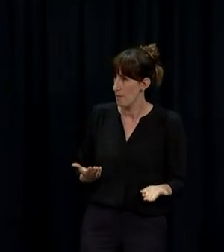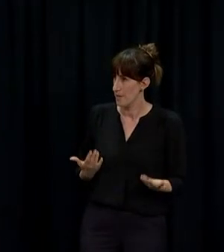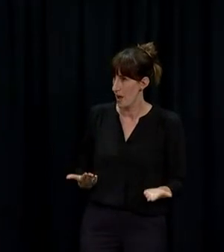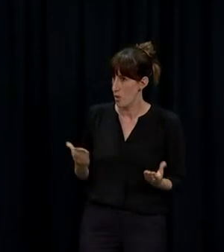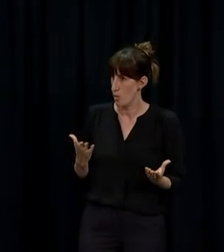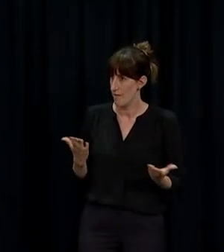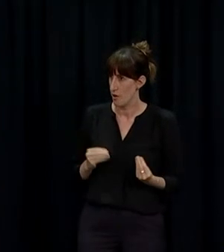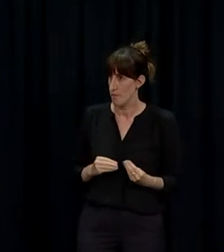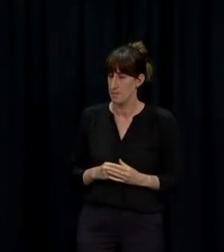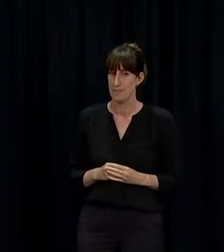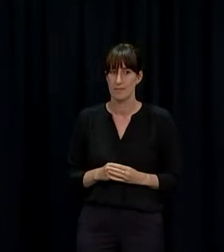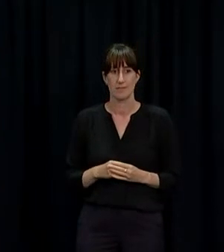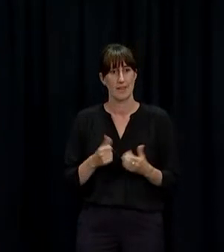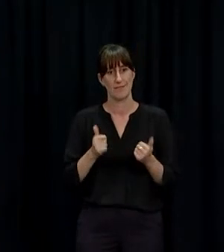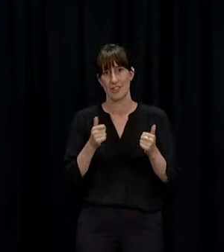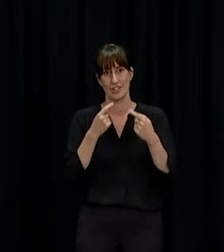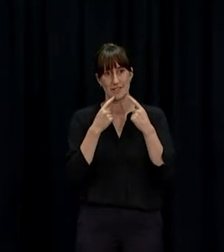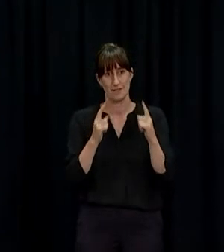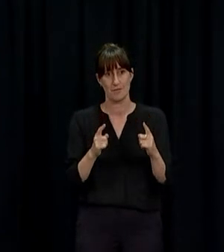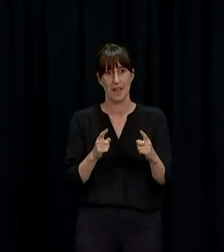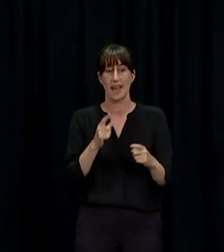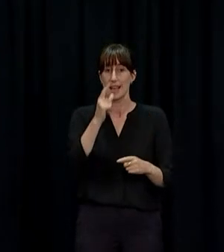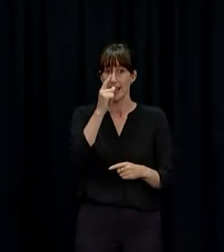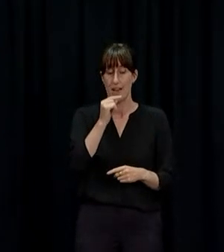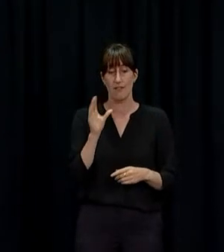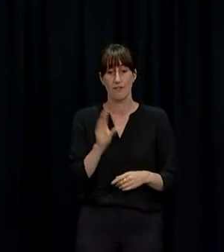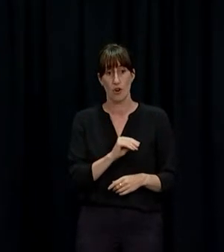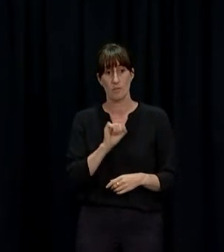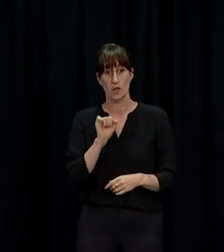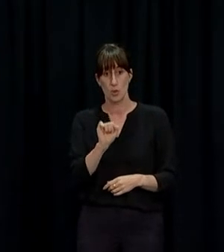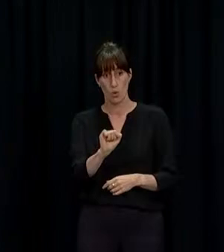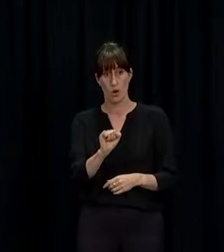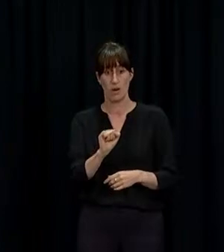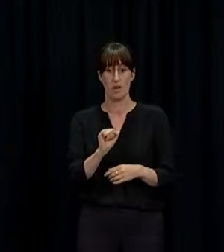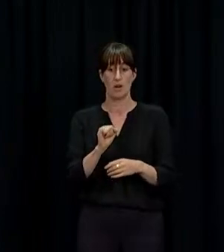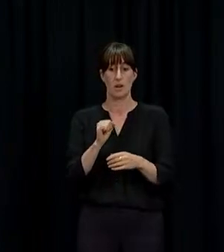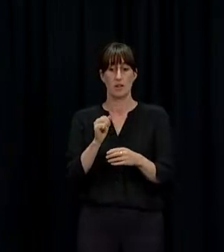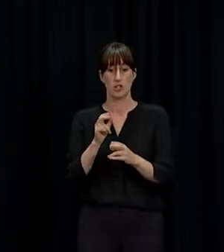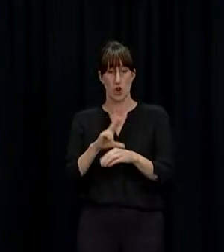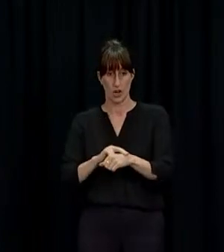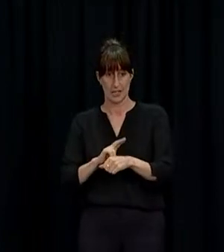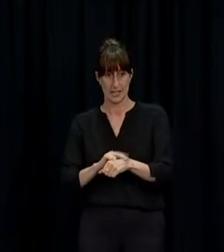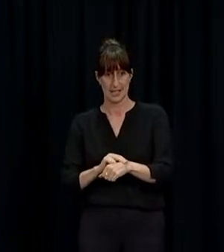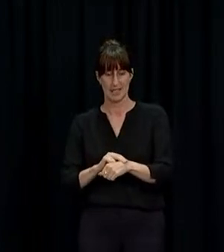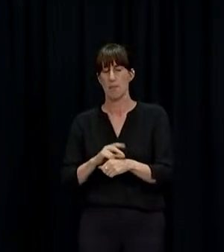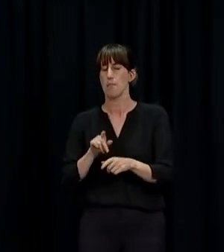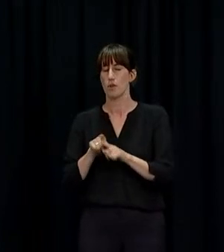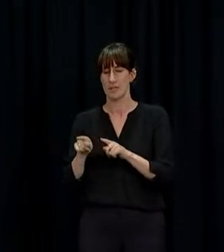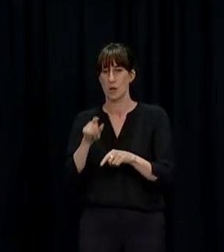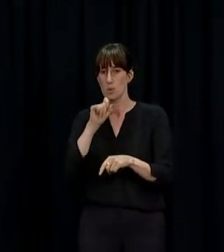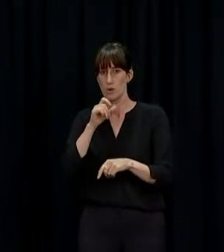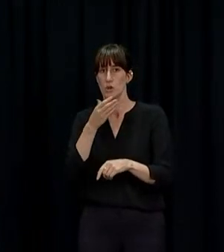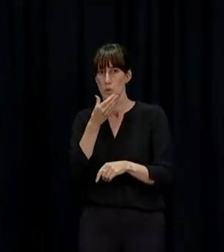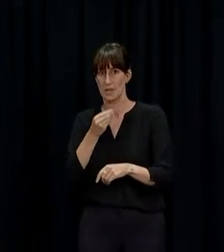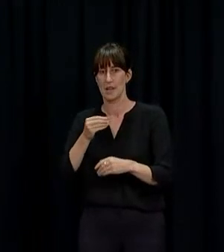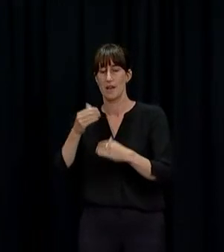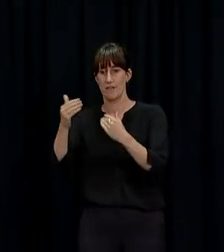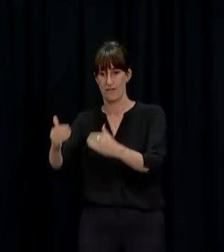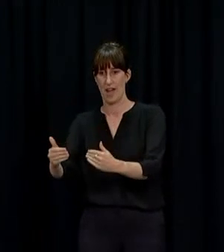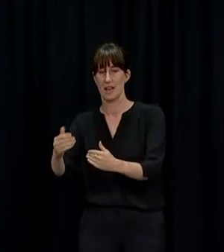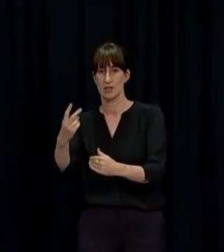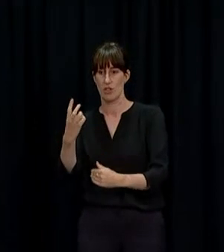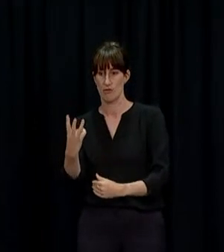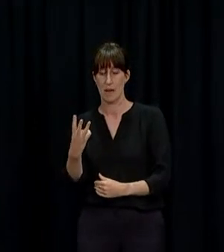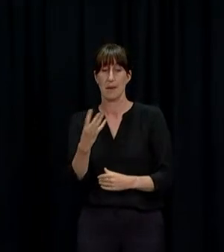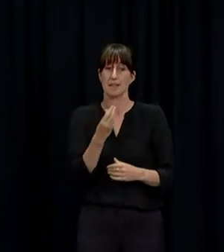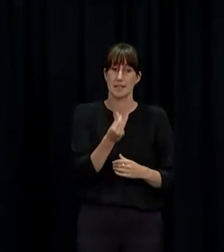As pointed out, they're available as a diagnostic test predominantly in phase 3, and they're already being used, for example, in